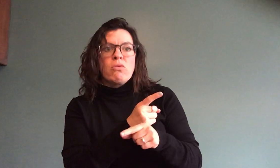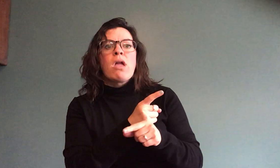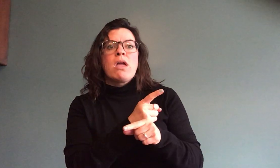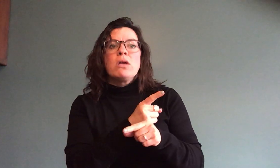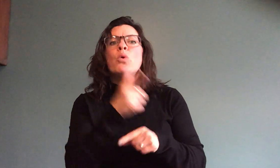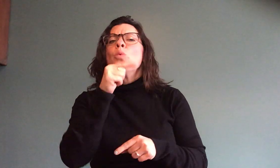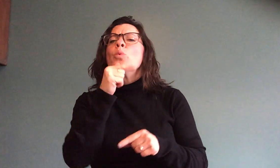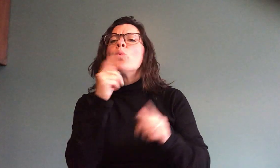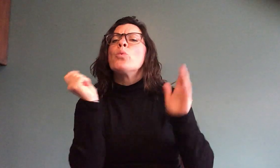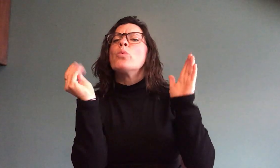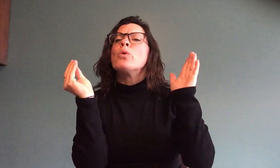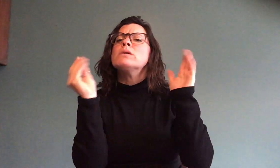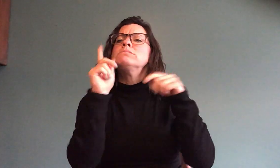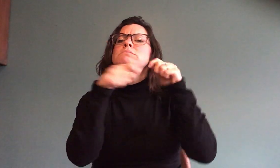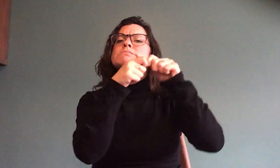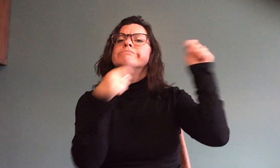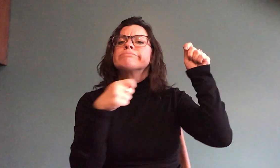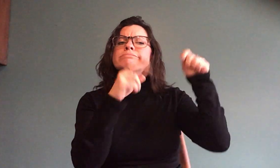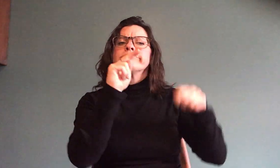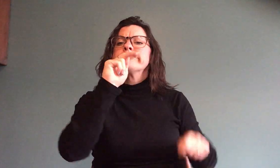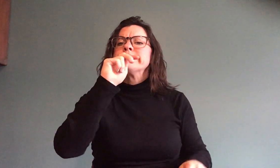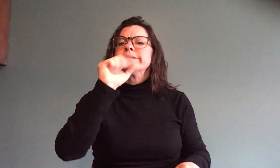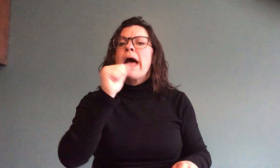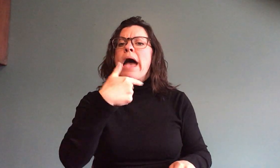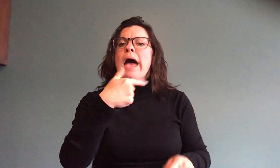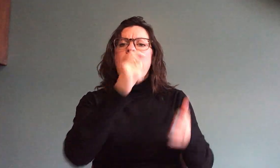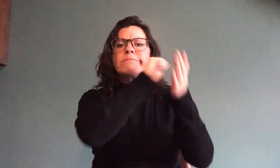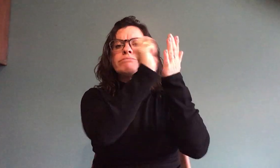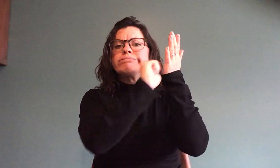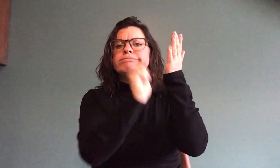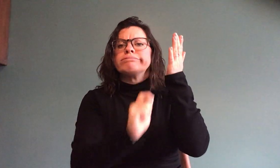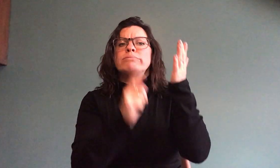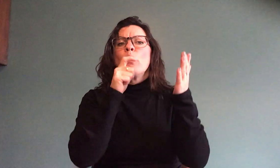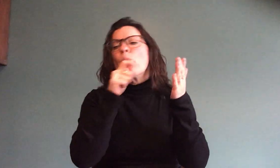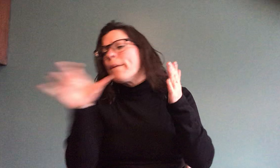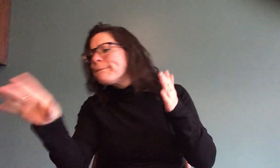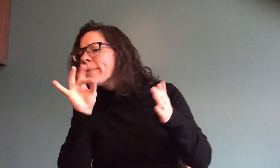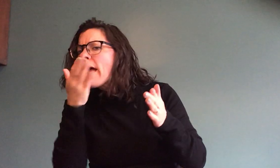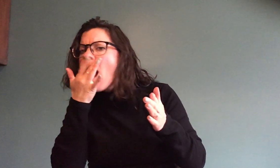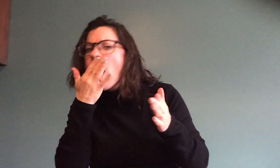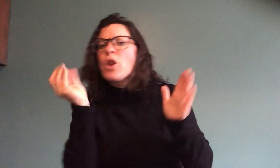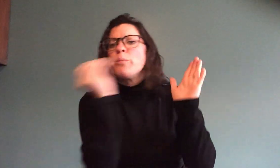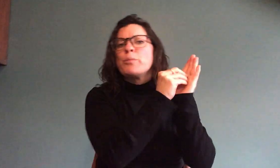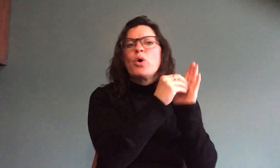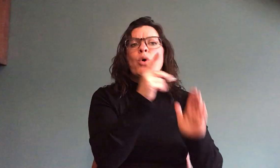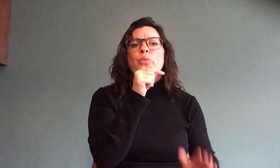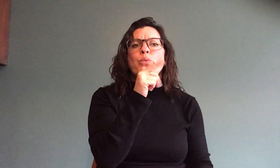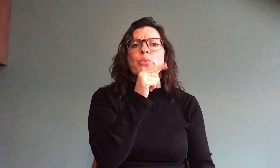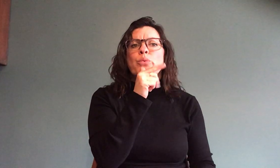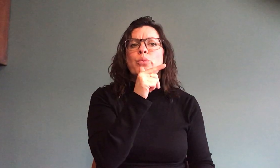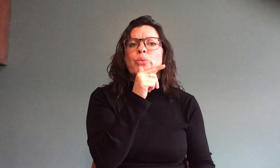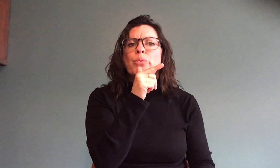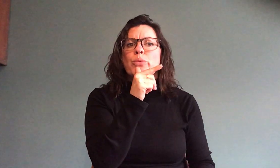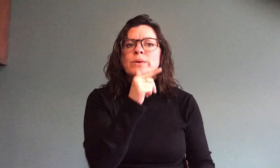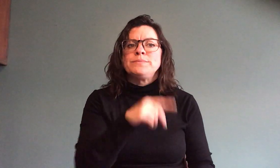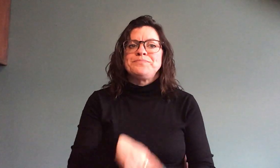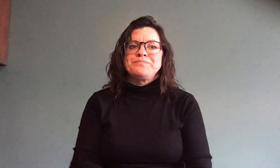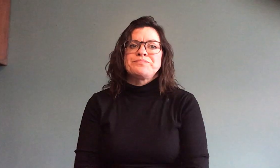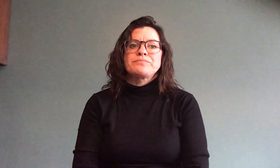say, these two here say erection foreman. Okay, this one doesn't say erection foreman. So who would probably sign this tag here,